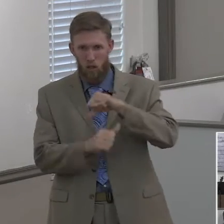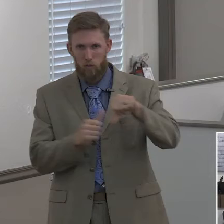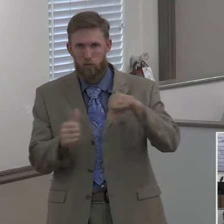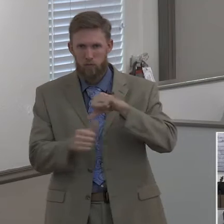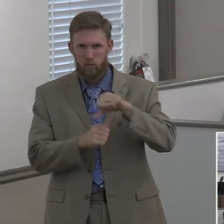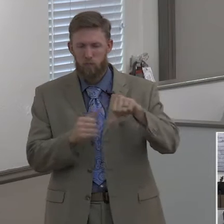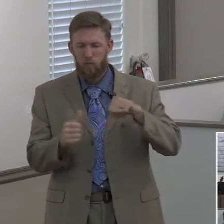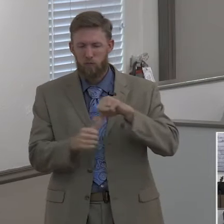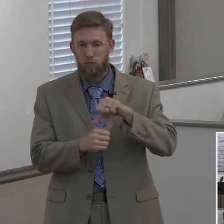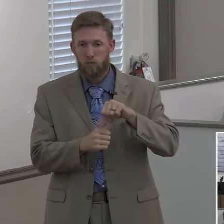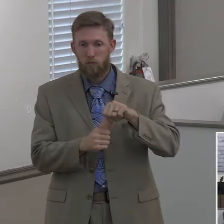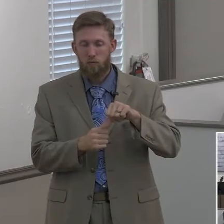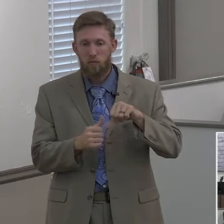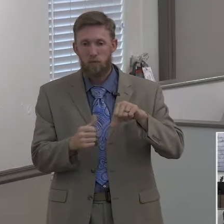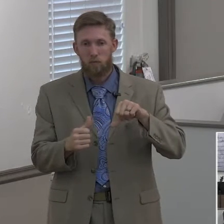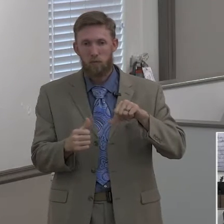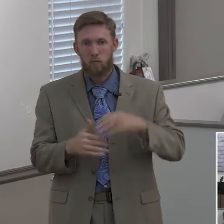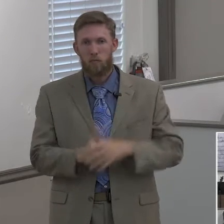emotionally immature.